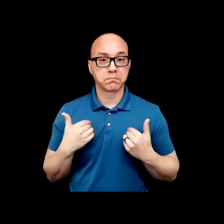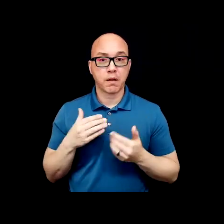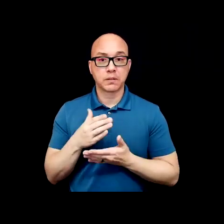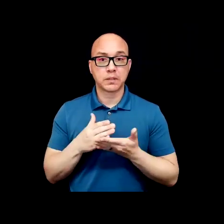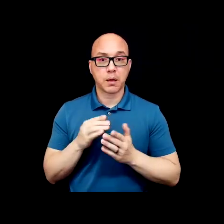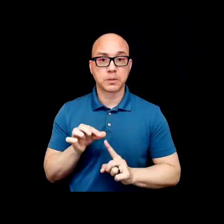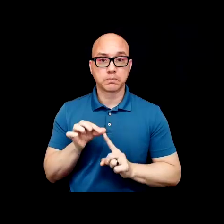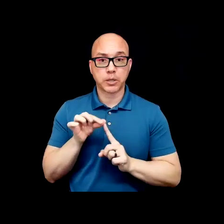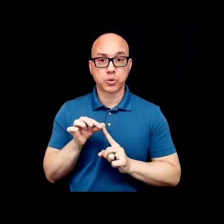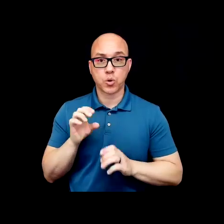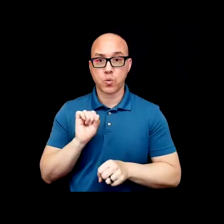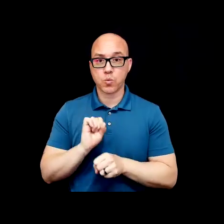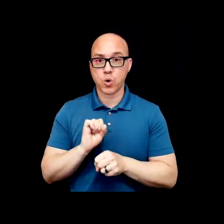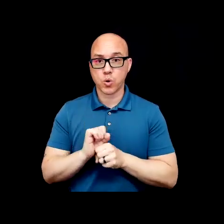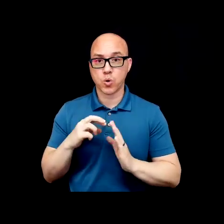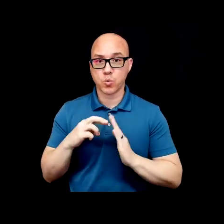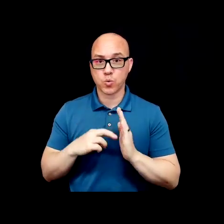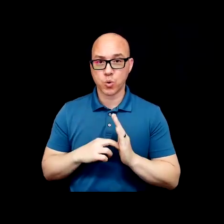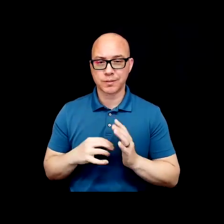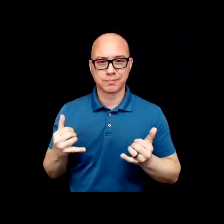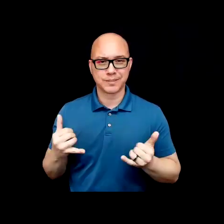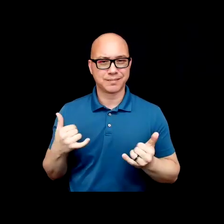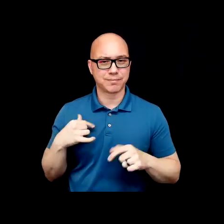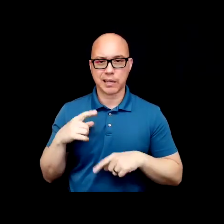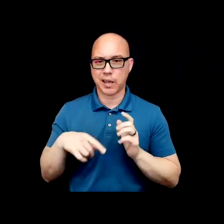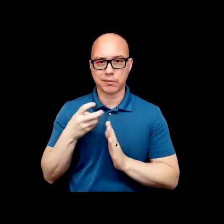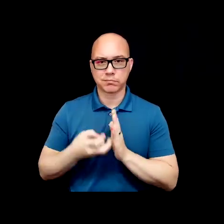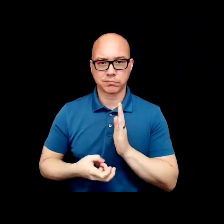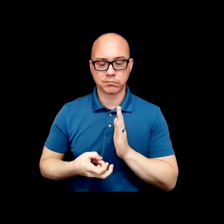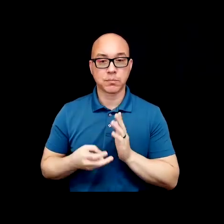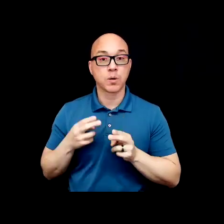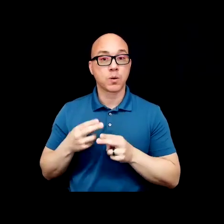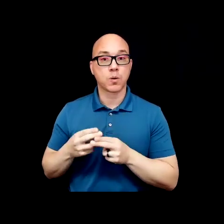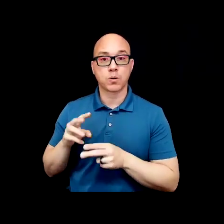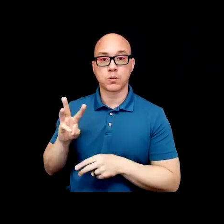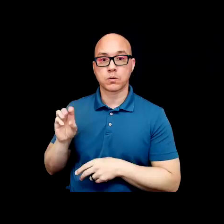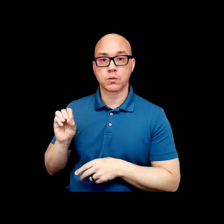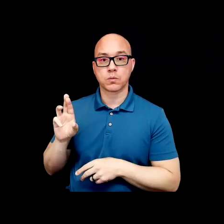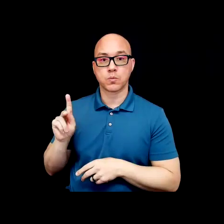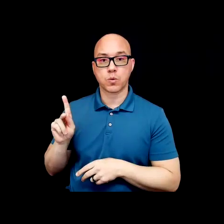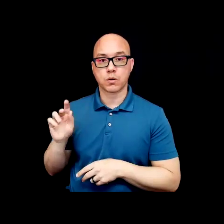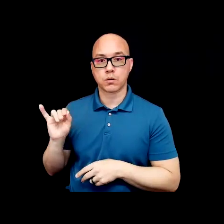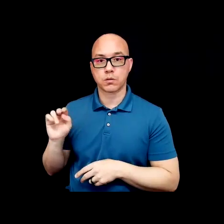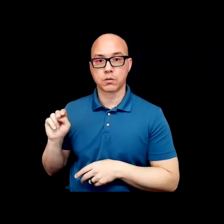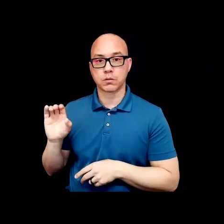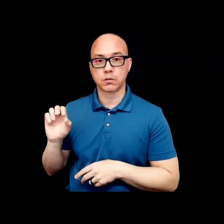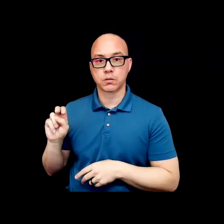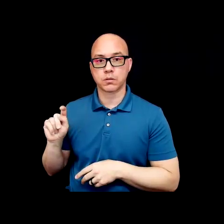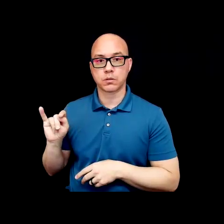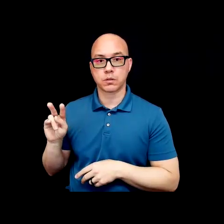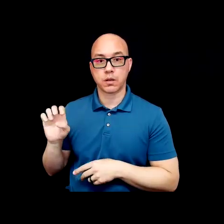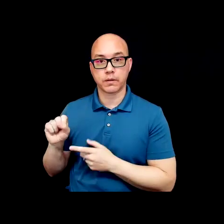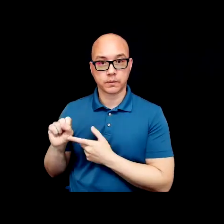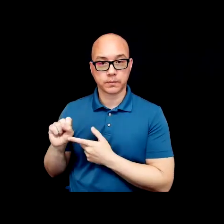which I can't get into today, called work incentives, and they allow a person in some situations to get